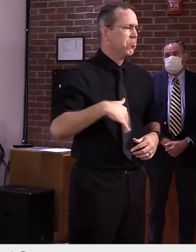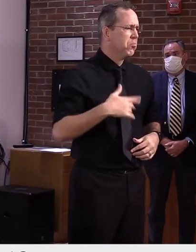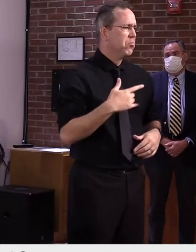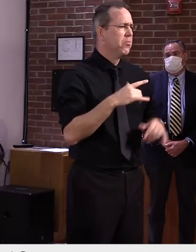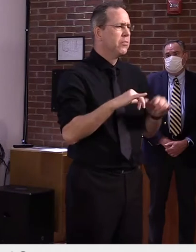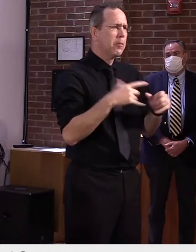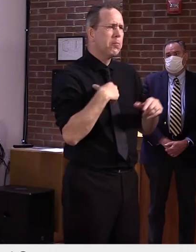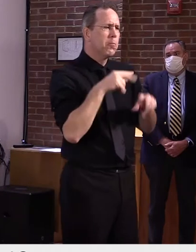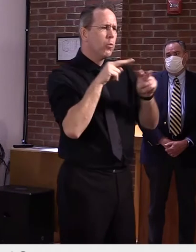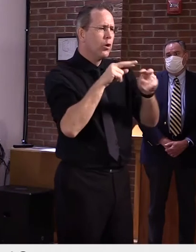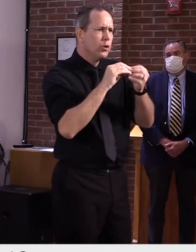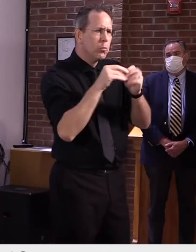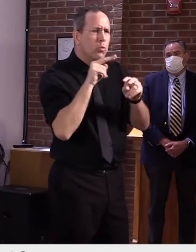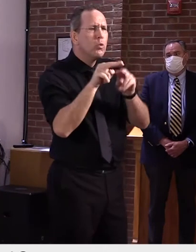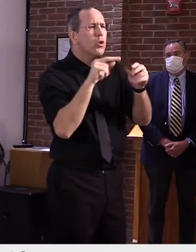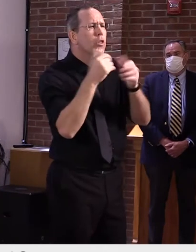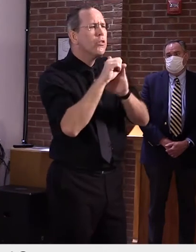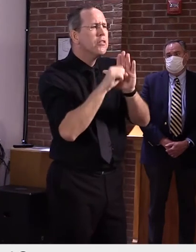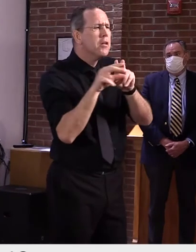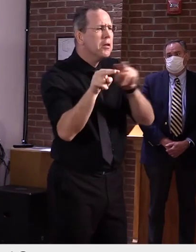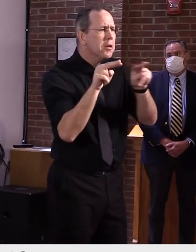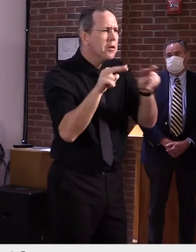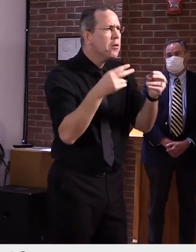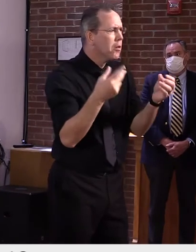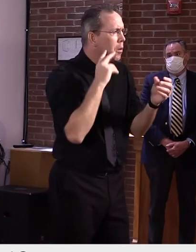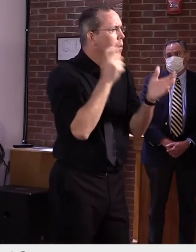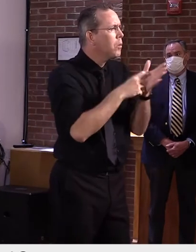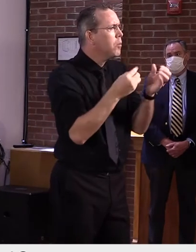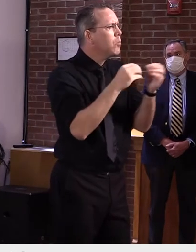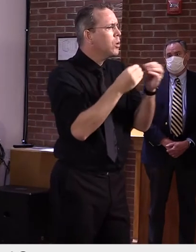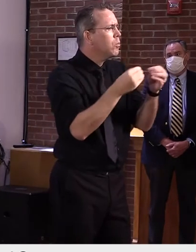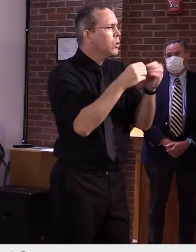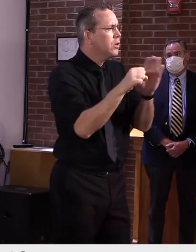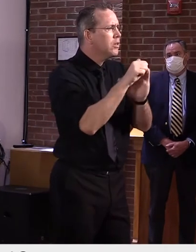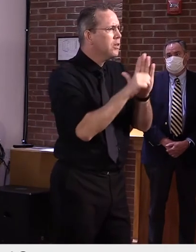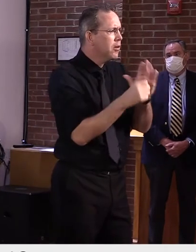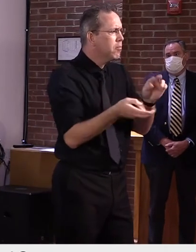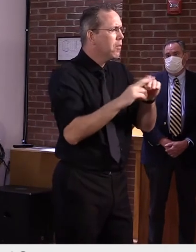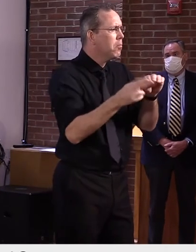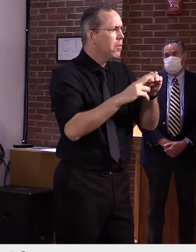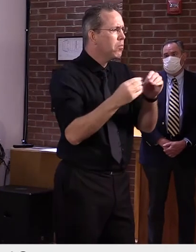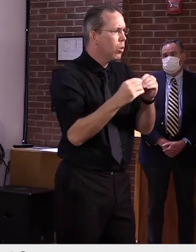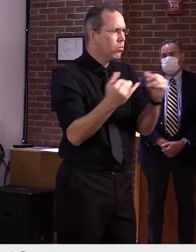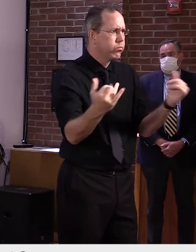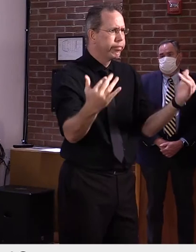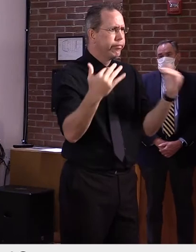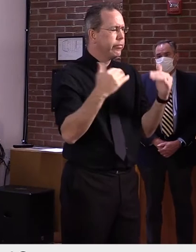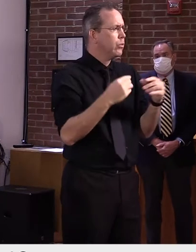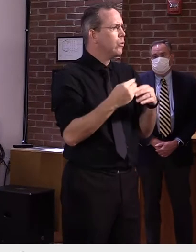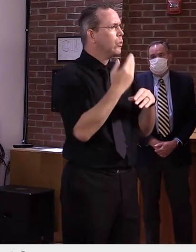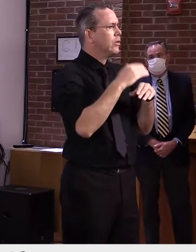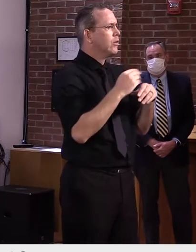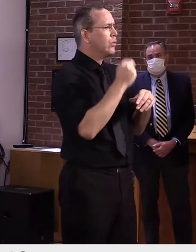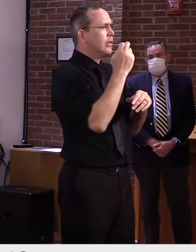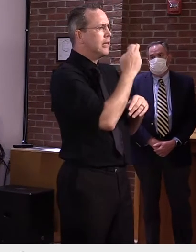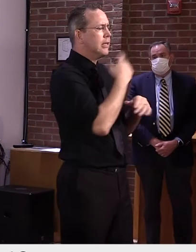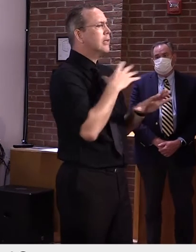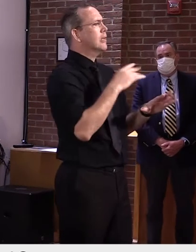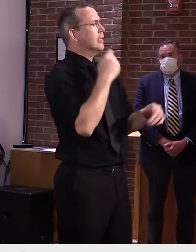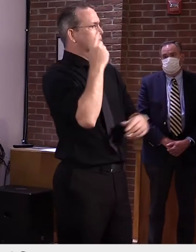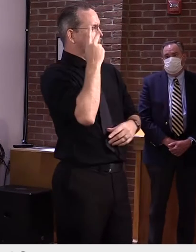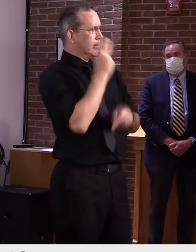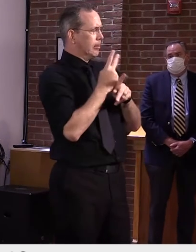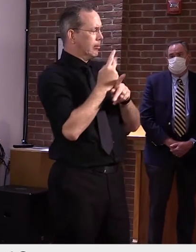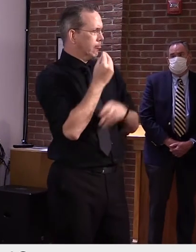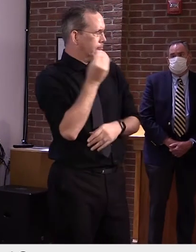as it migrates uh towards the northeast it's another measure we could put in place uh if we have to and we might just do that um